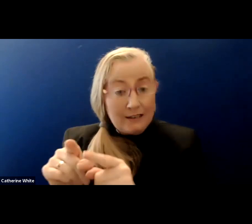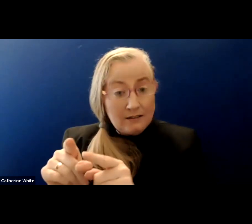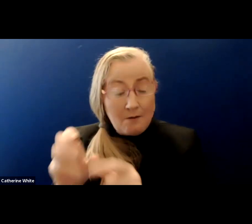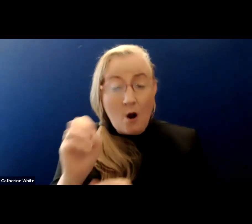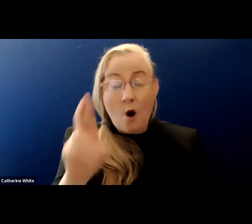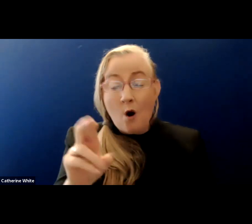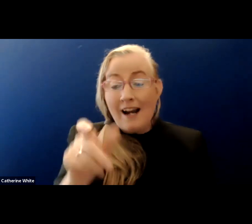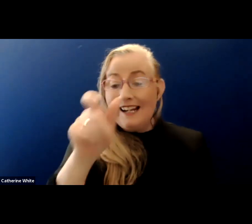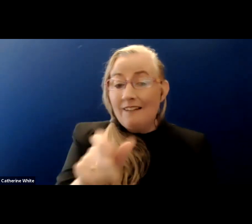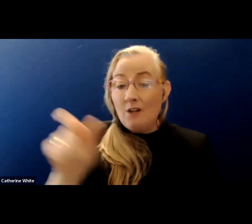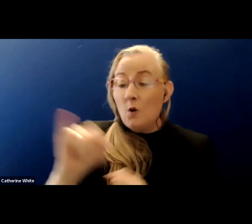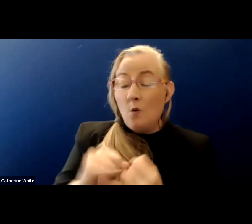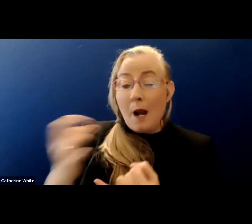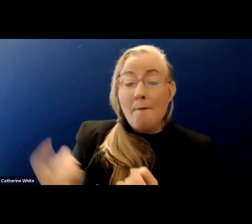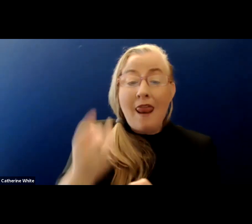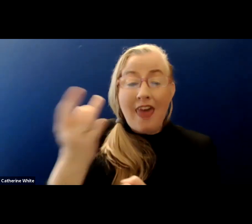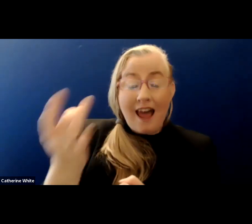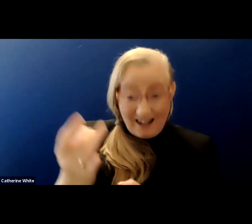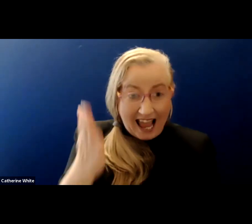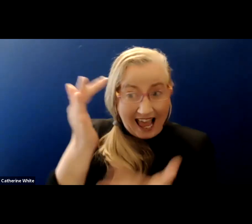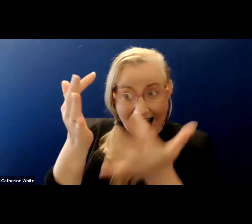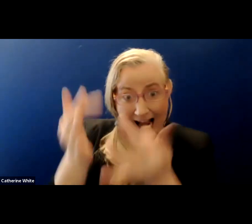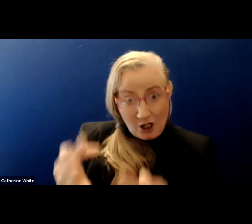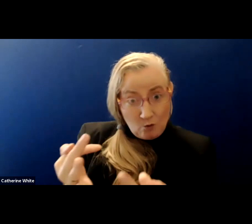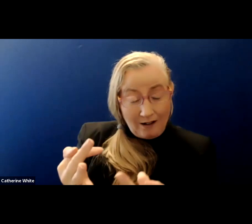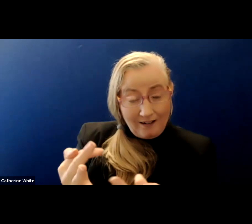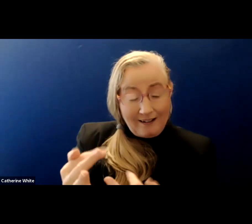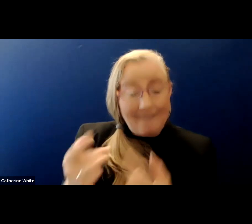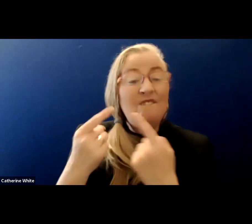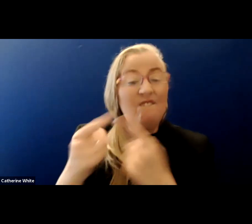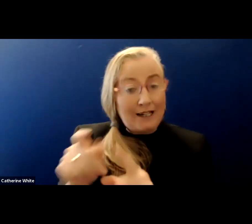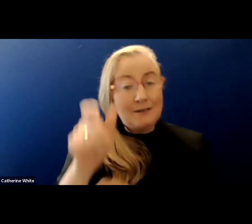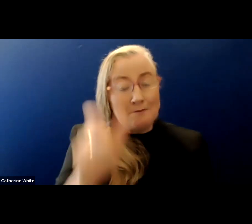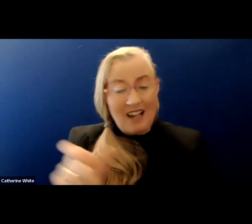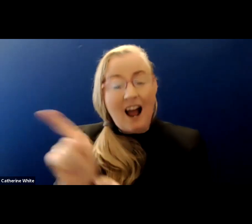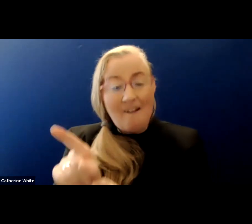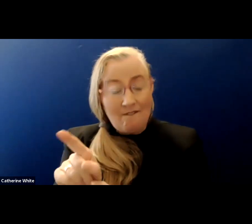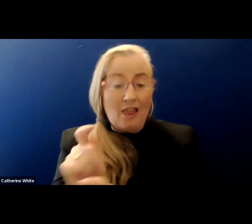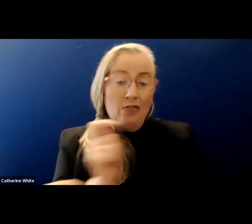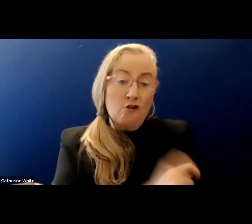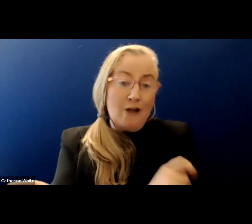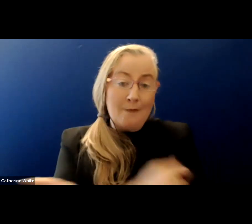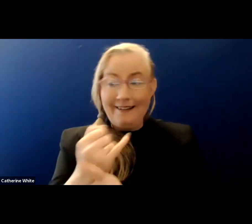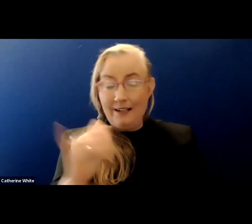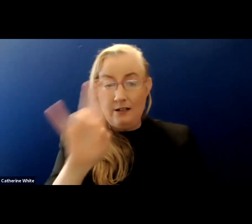individuals who applied are in fact victims of the alleged crime in question.